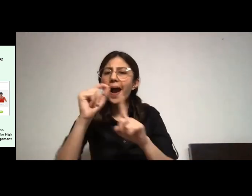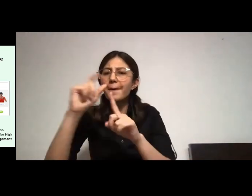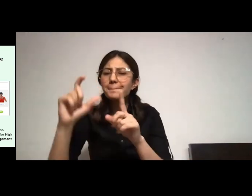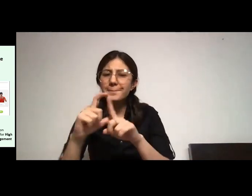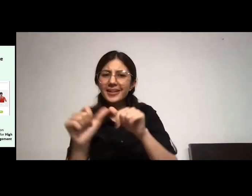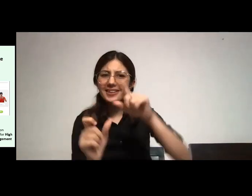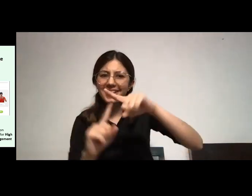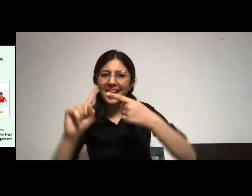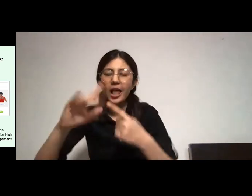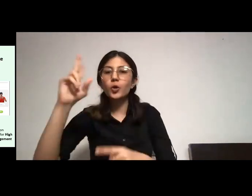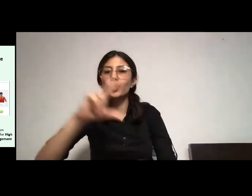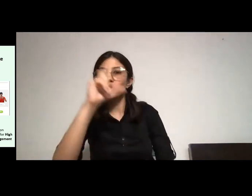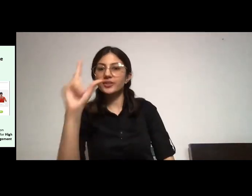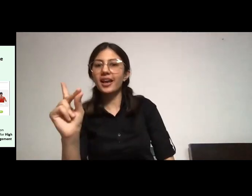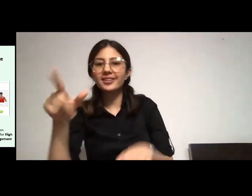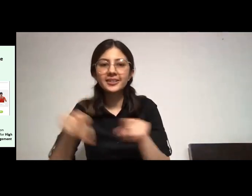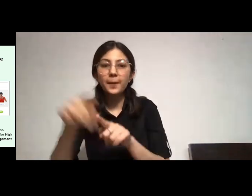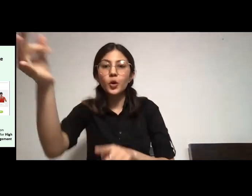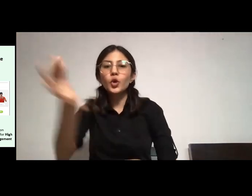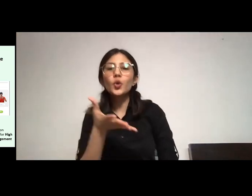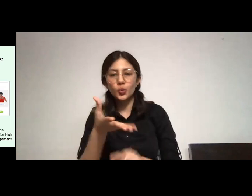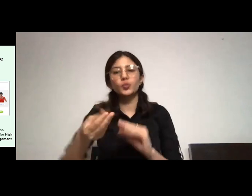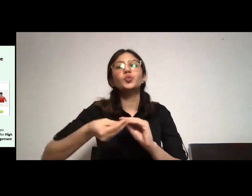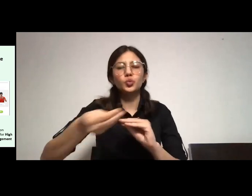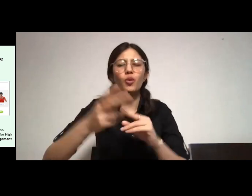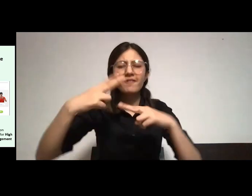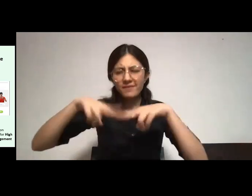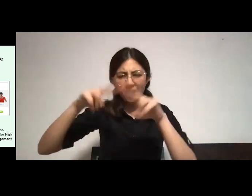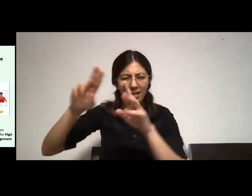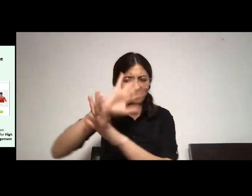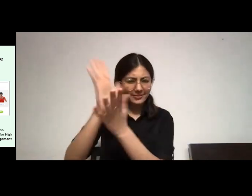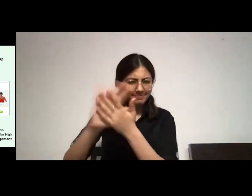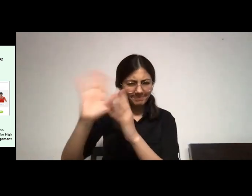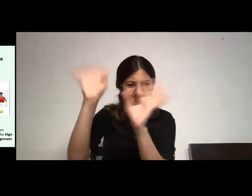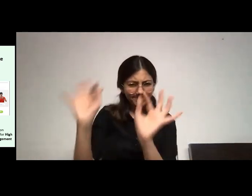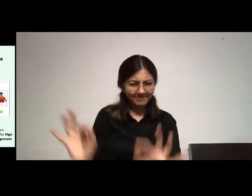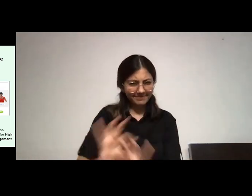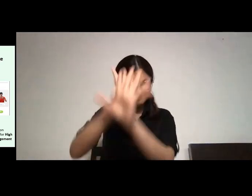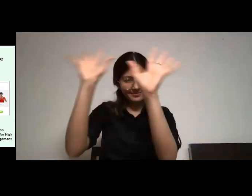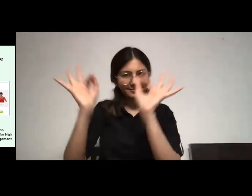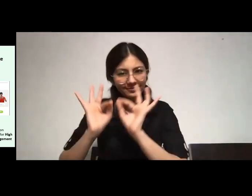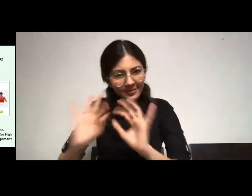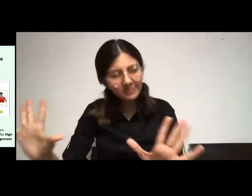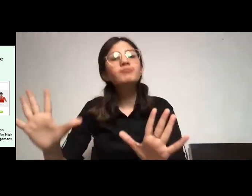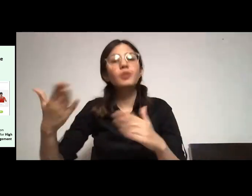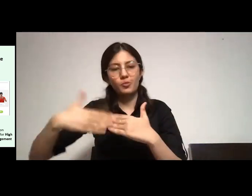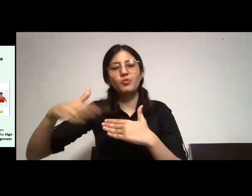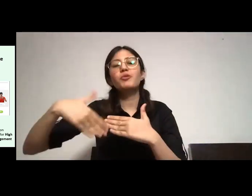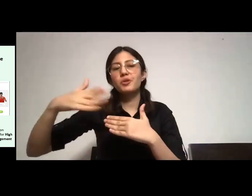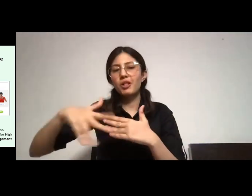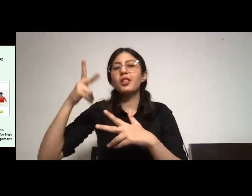and we'll be rolling out soon. We are just done with some final testings, and we are going to pilot